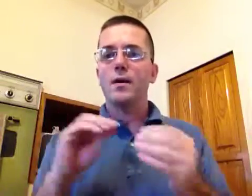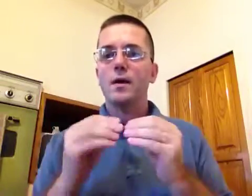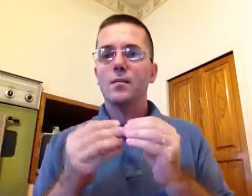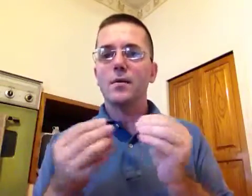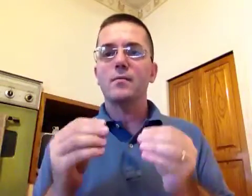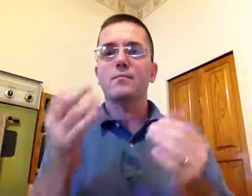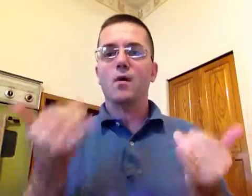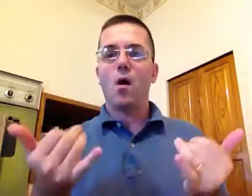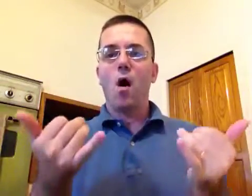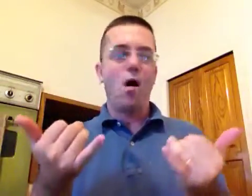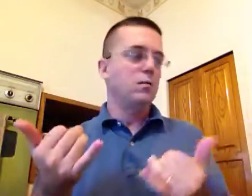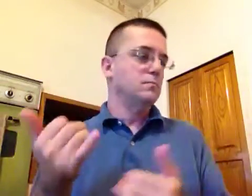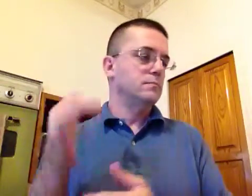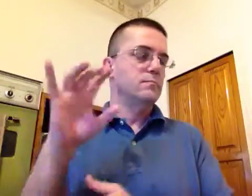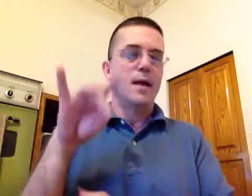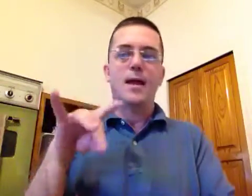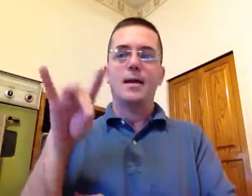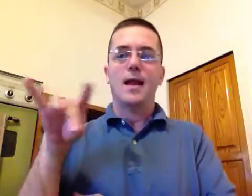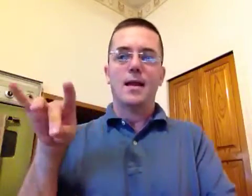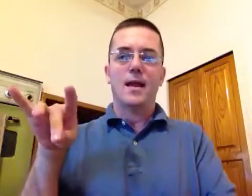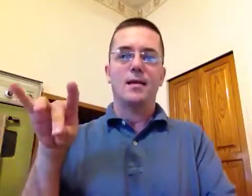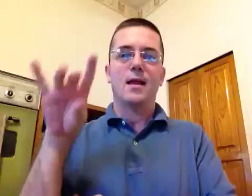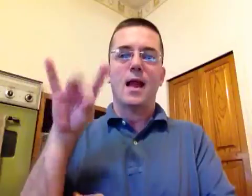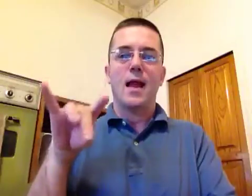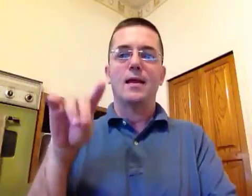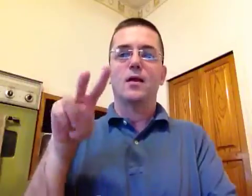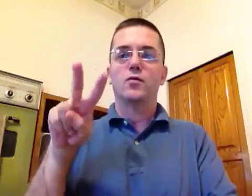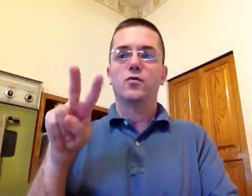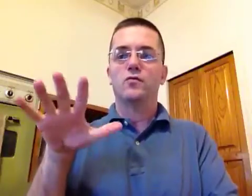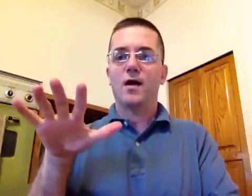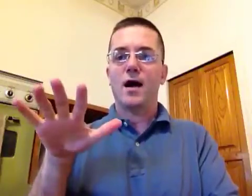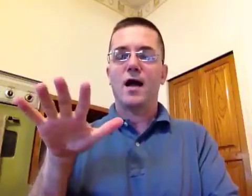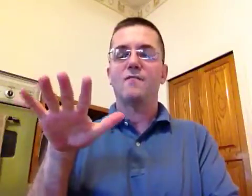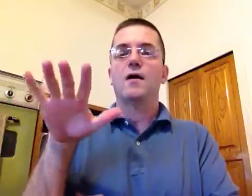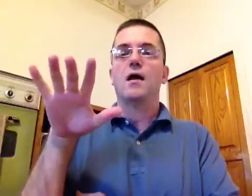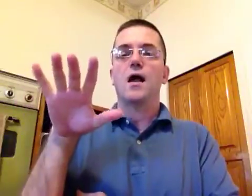888-825-5225. You jump in and we'll talk about your life and your money. It's a free call,